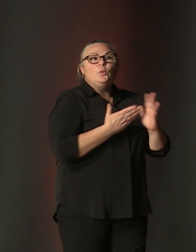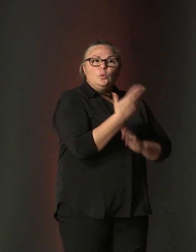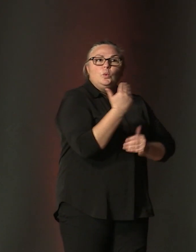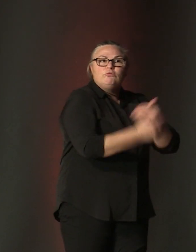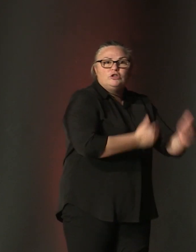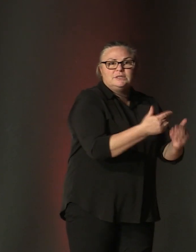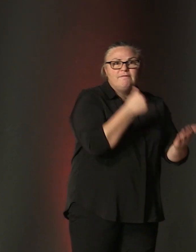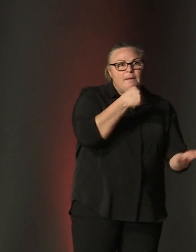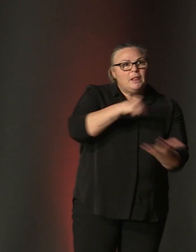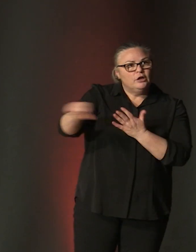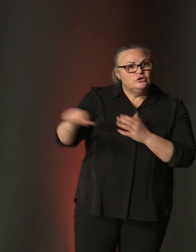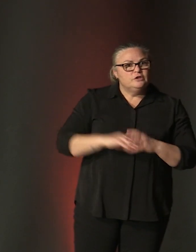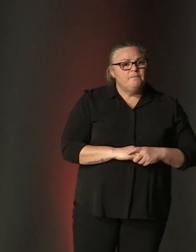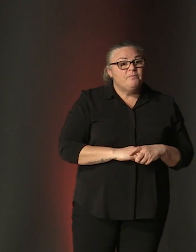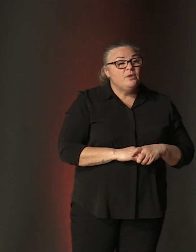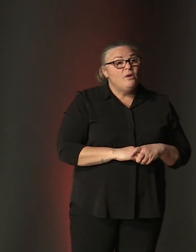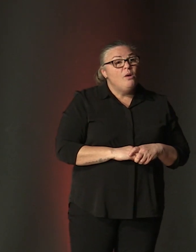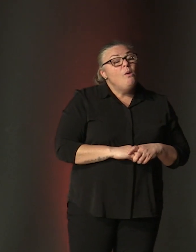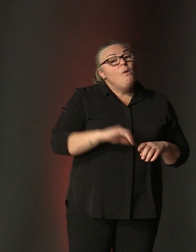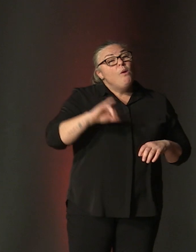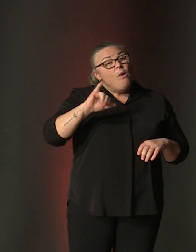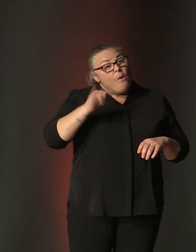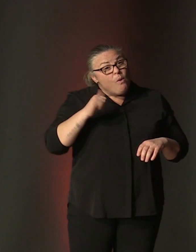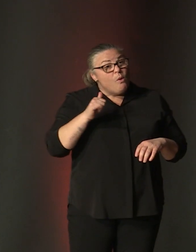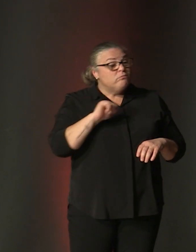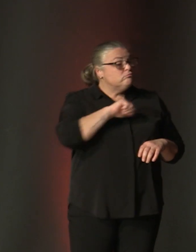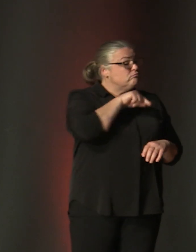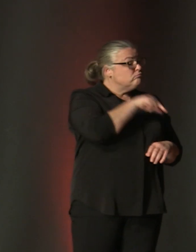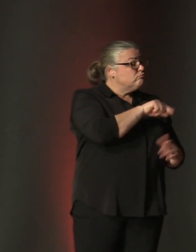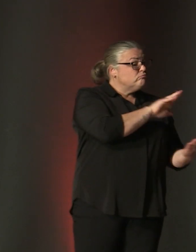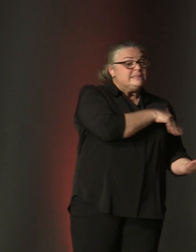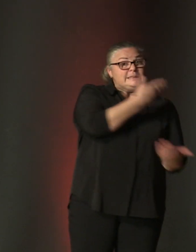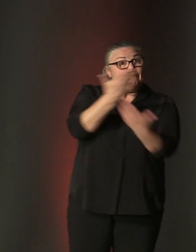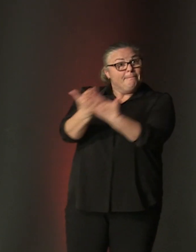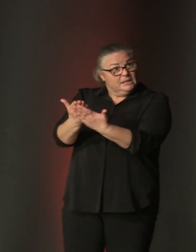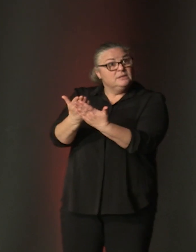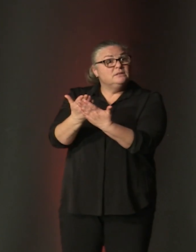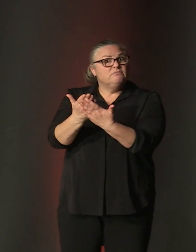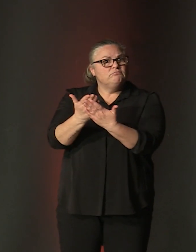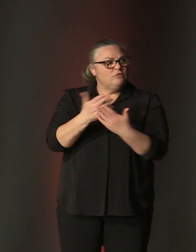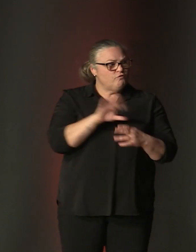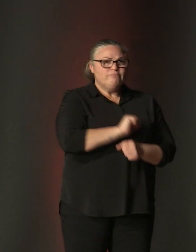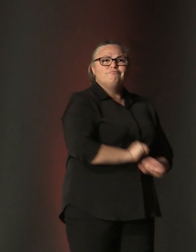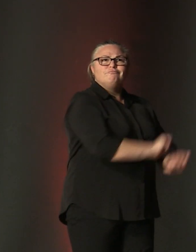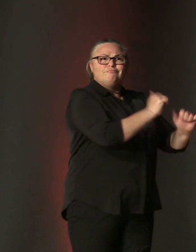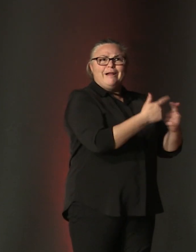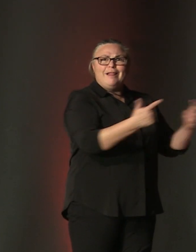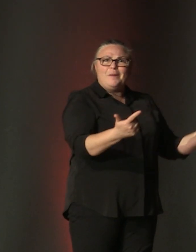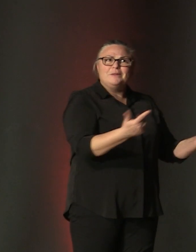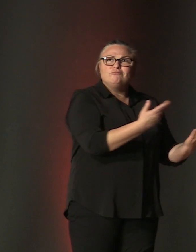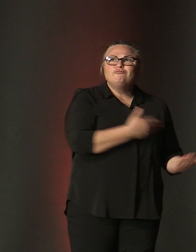have organizations the opportunity to submit a proposal or report in their local